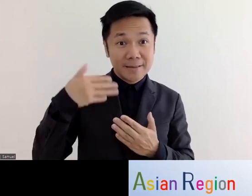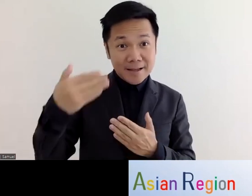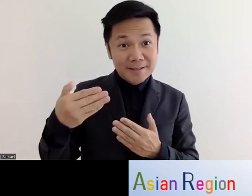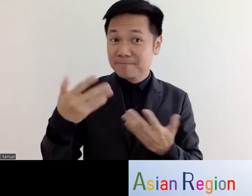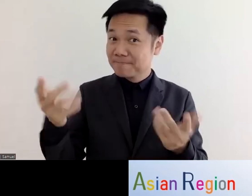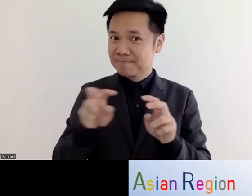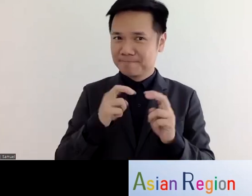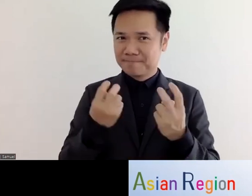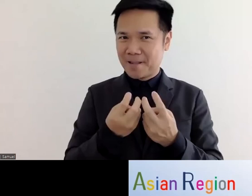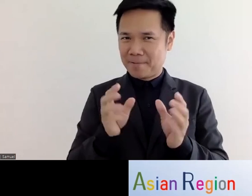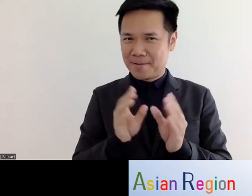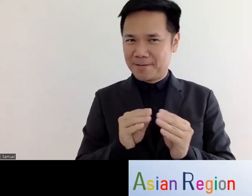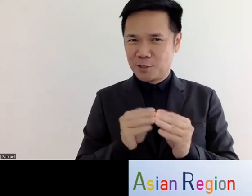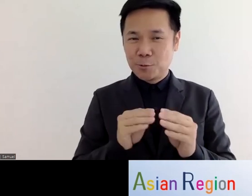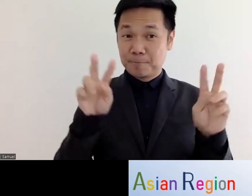on